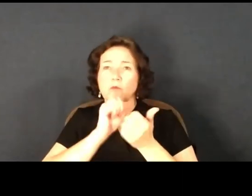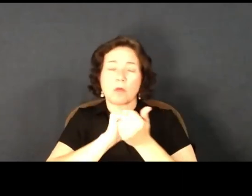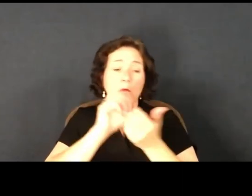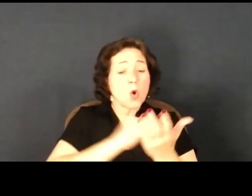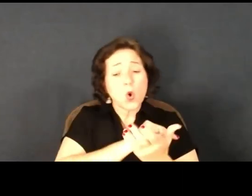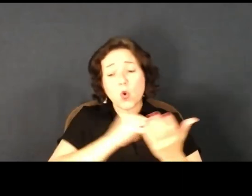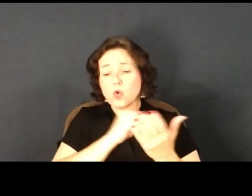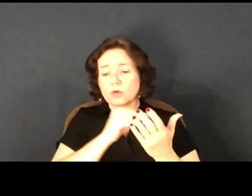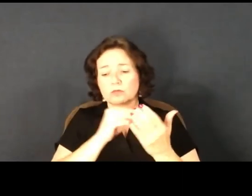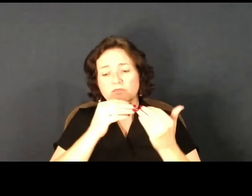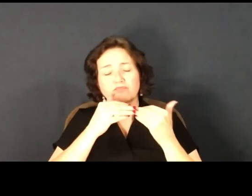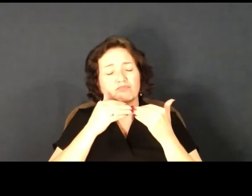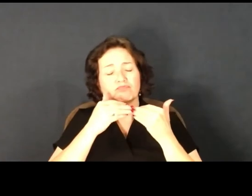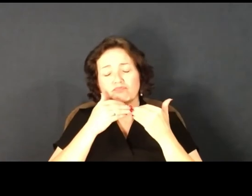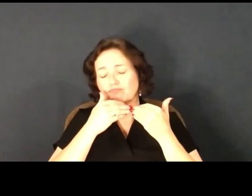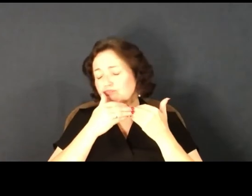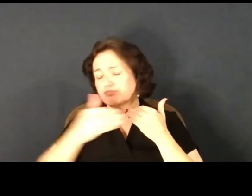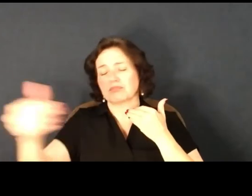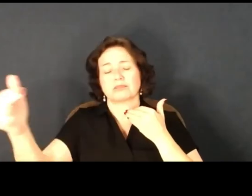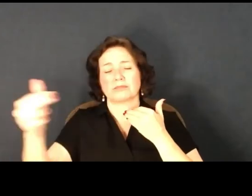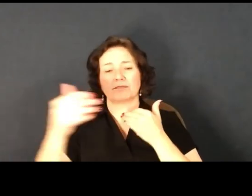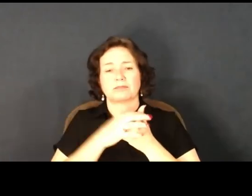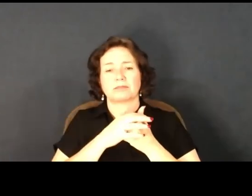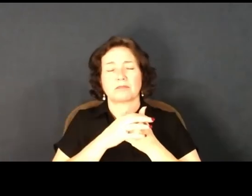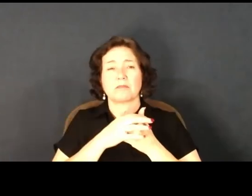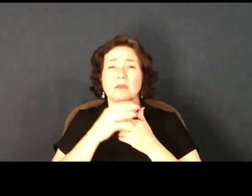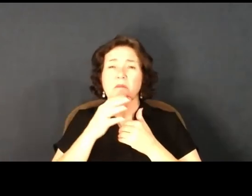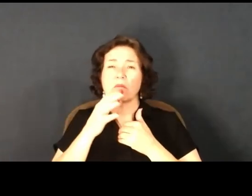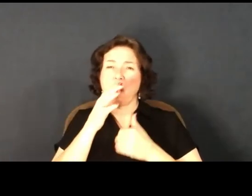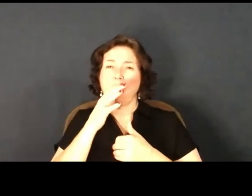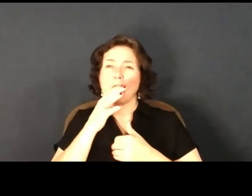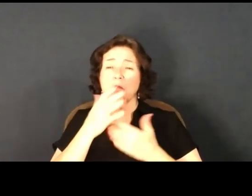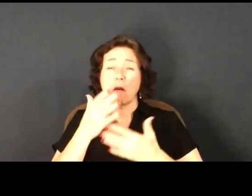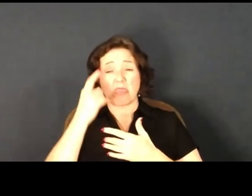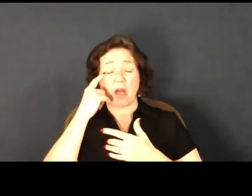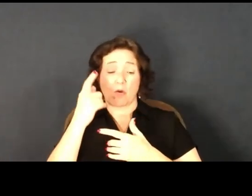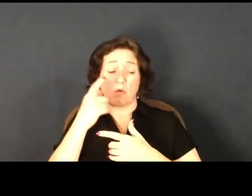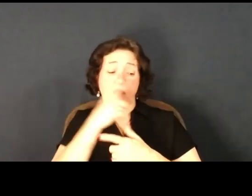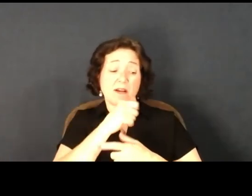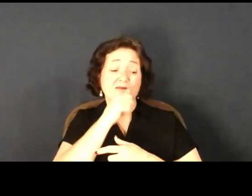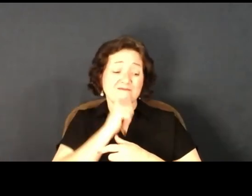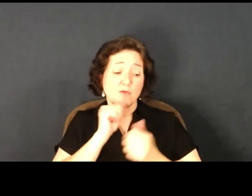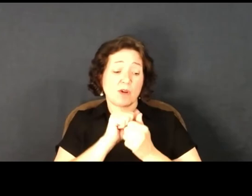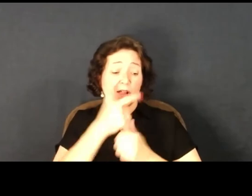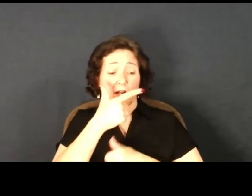And I guess she thought that he didn't need any punishment, that living with a Globo tattoo was punishment